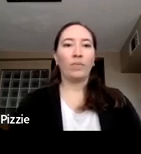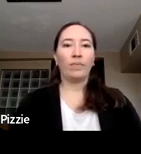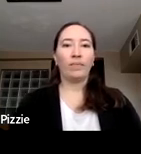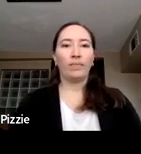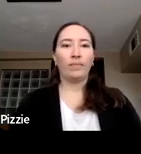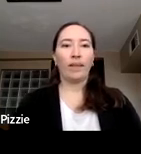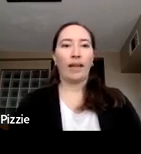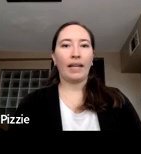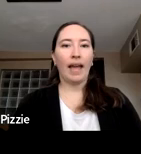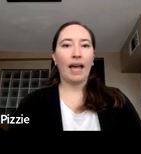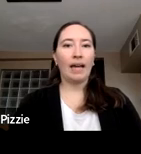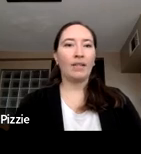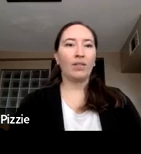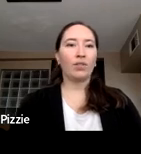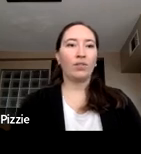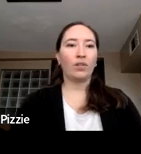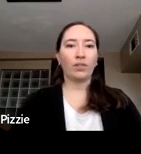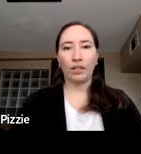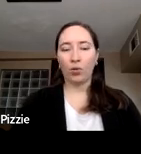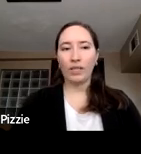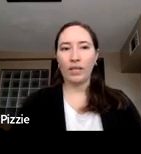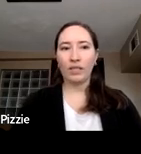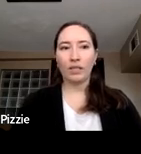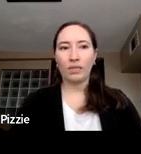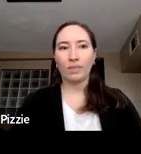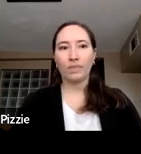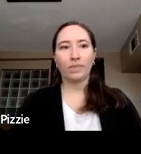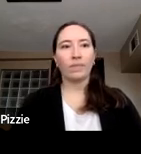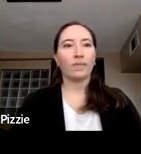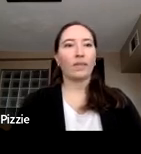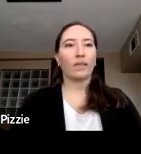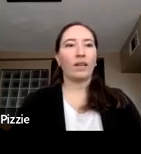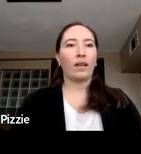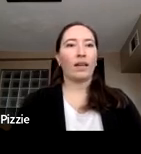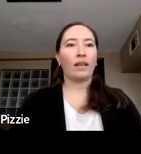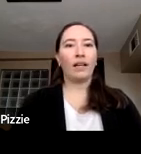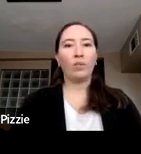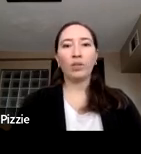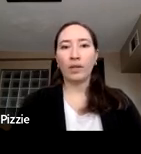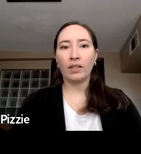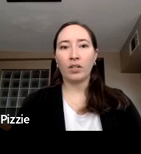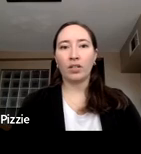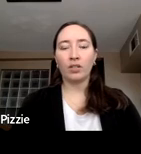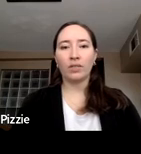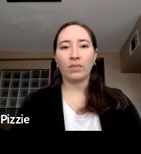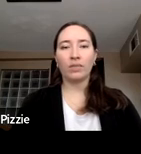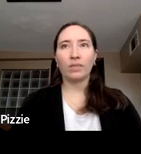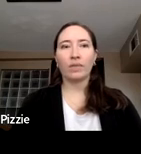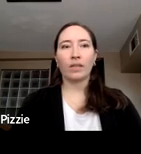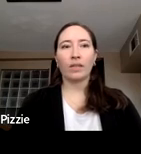So I can add or delete choices. I can allow multiple